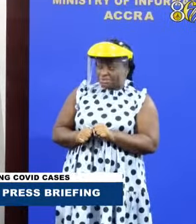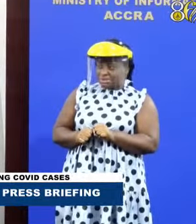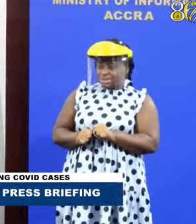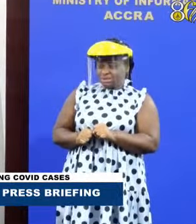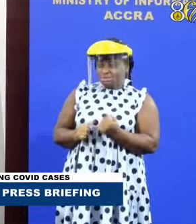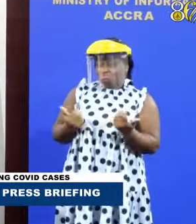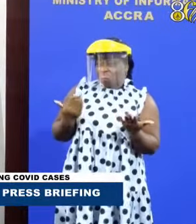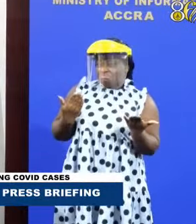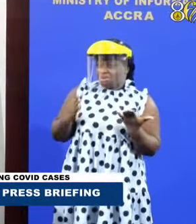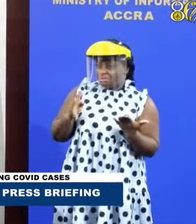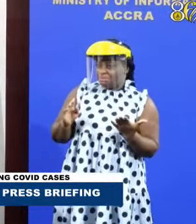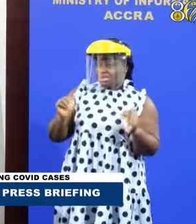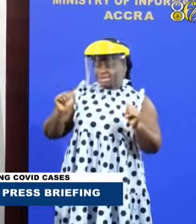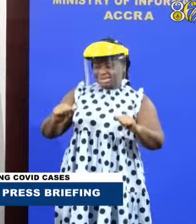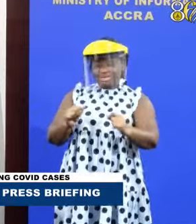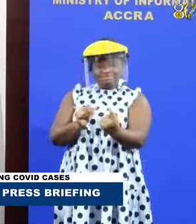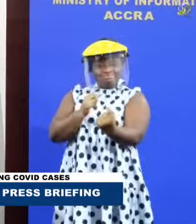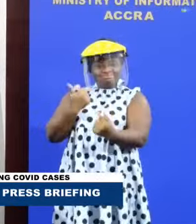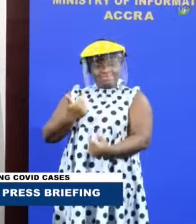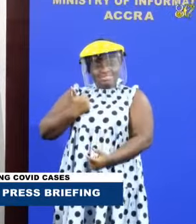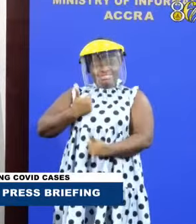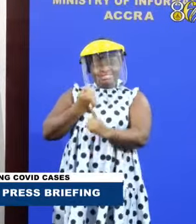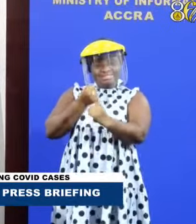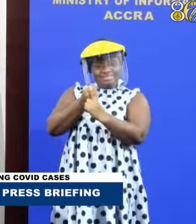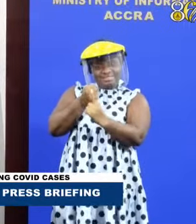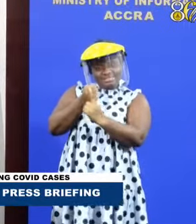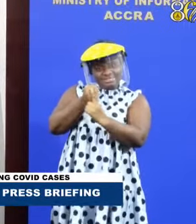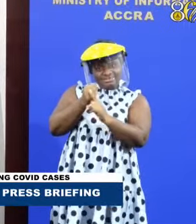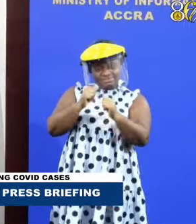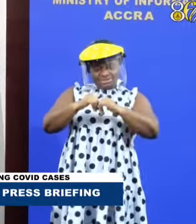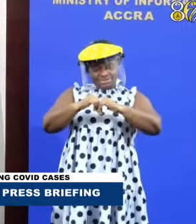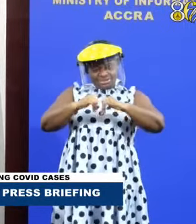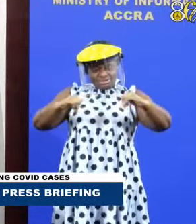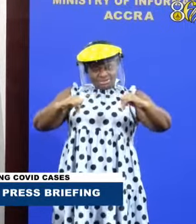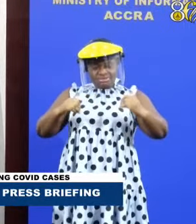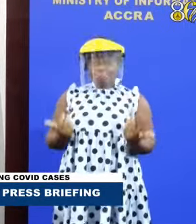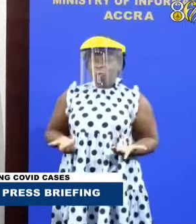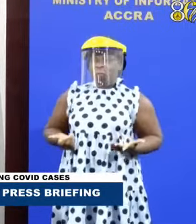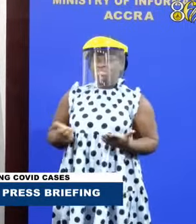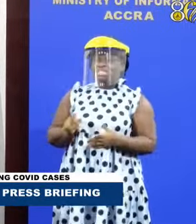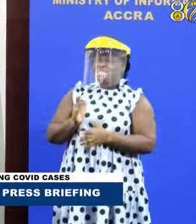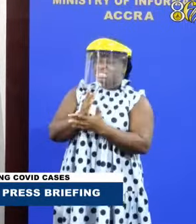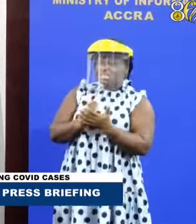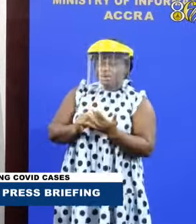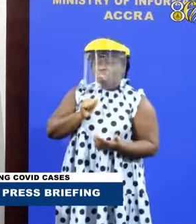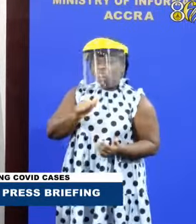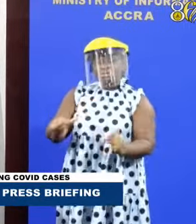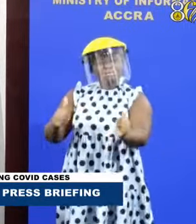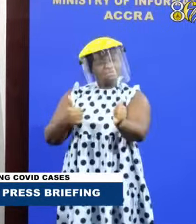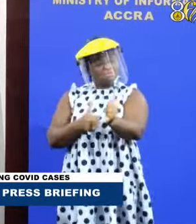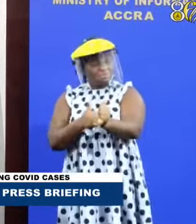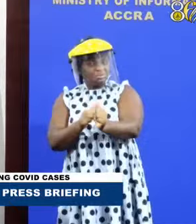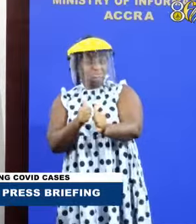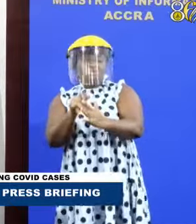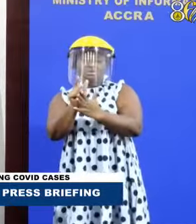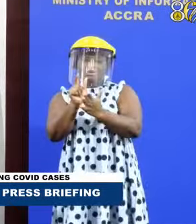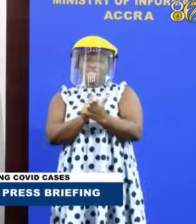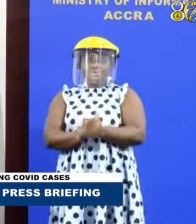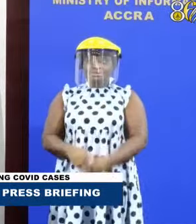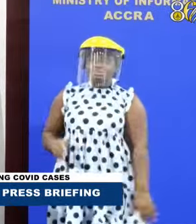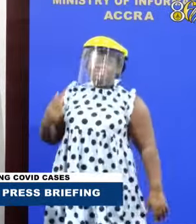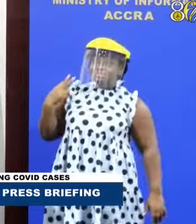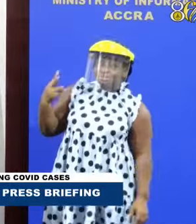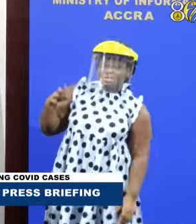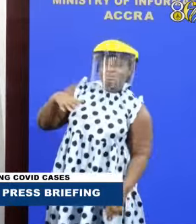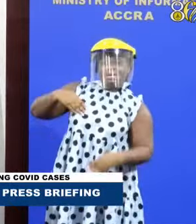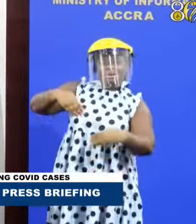sort of self-isolate. Some of them are not obeying the protocols. We hear them in markets and